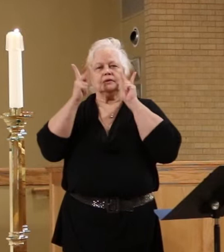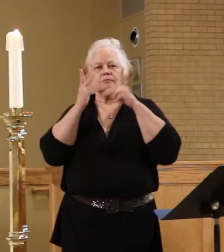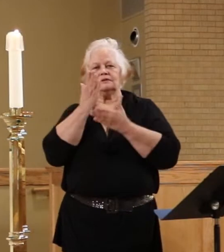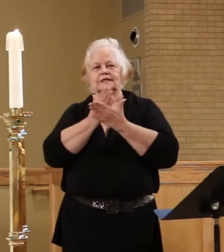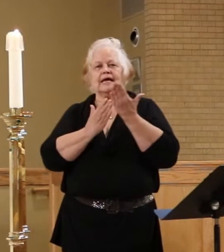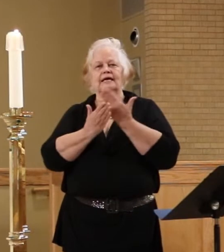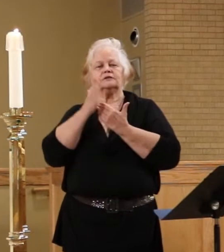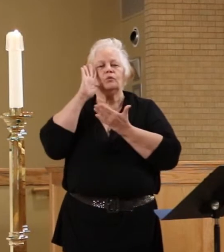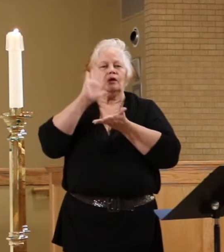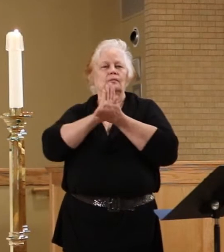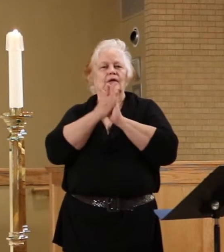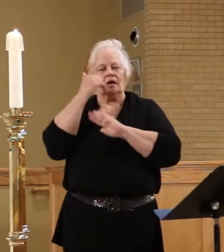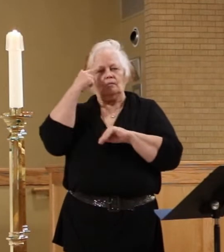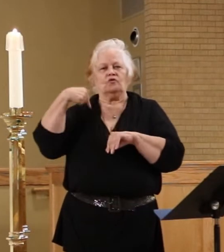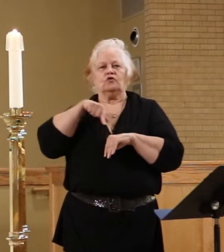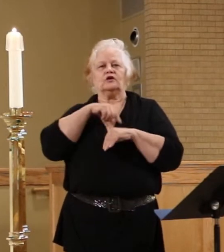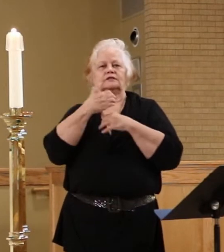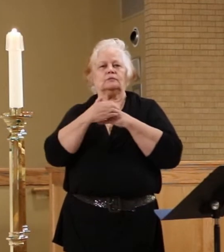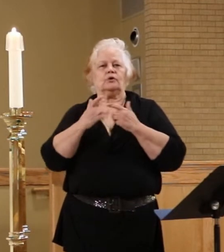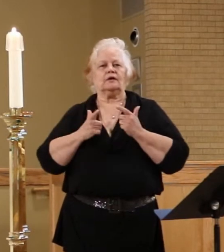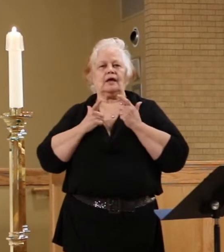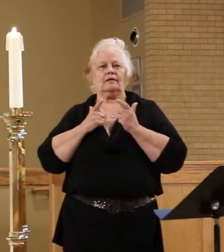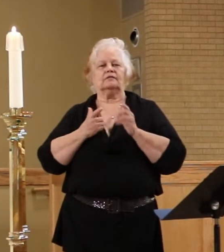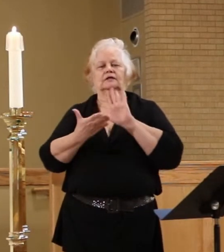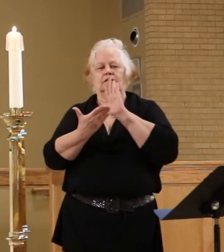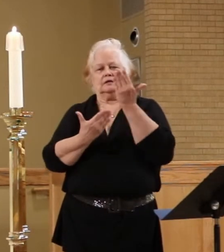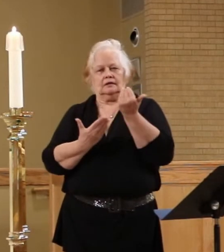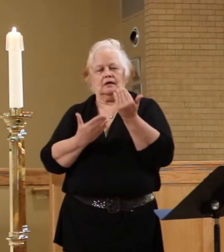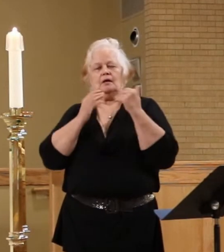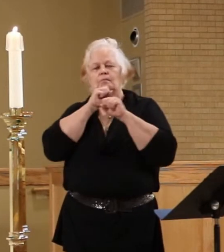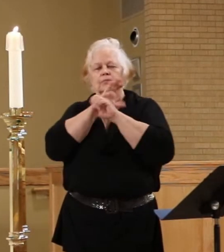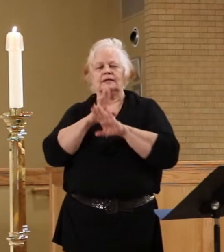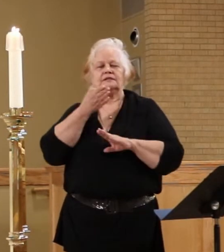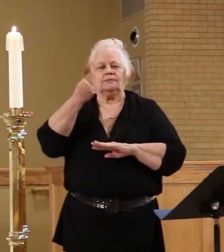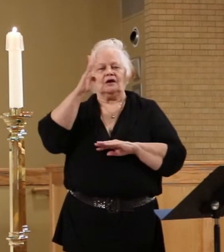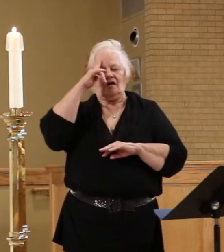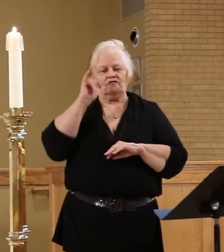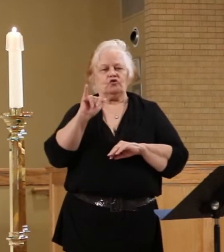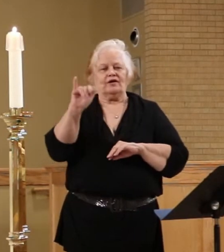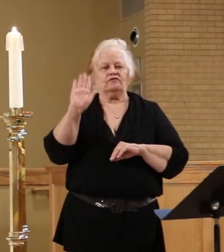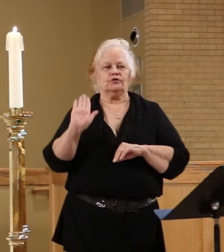will become for us the bread of life. Blessed be God forever.